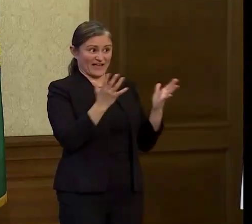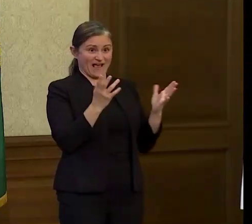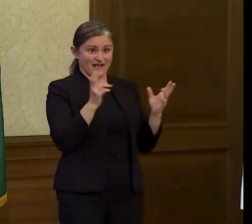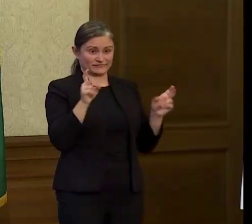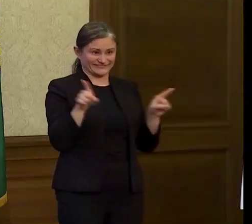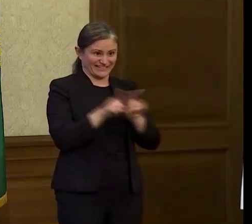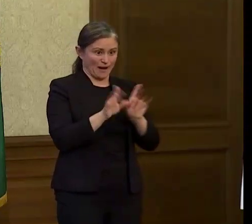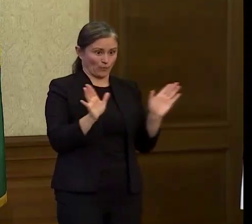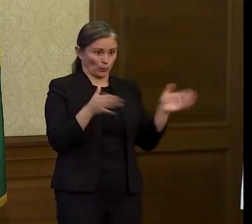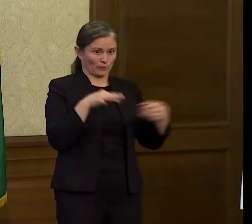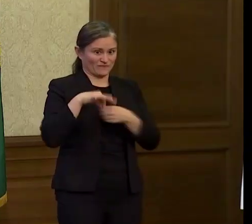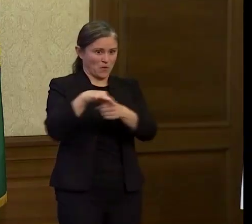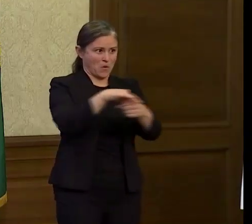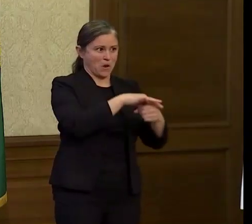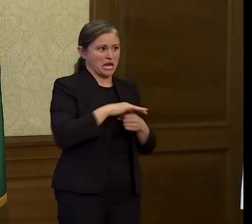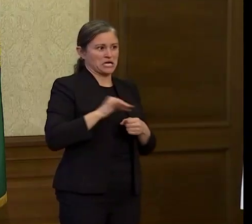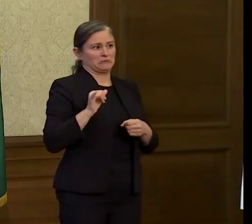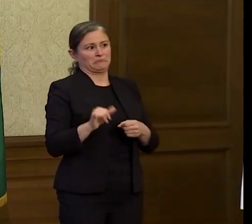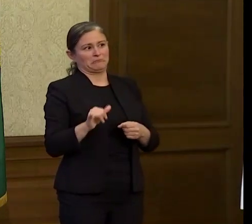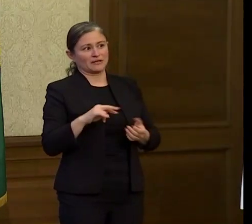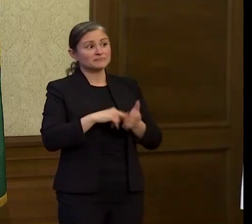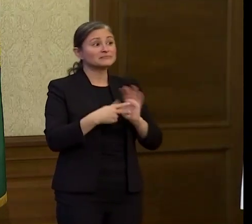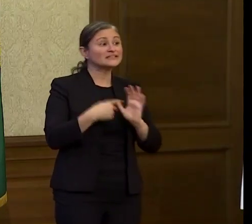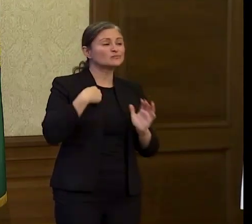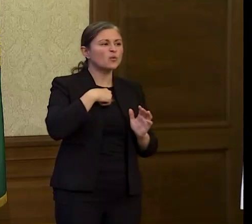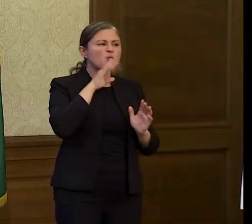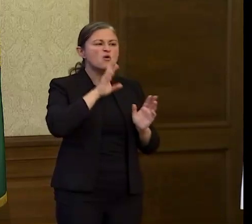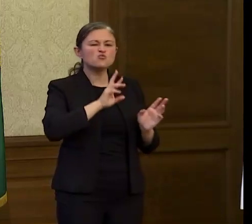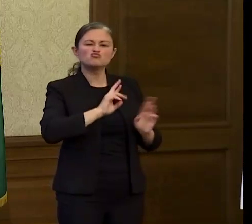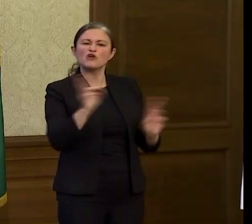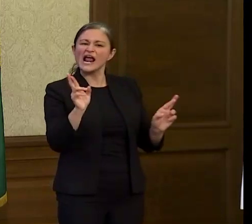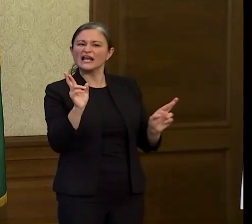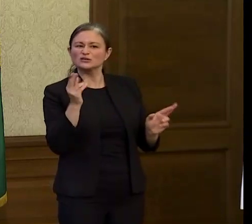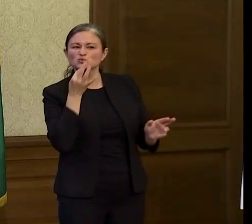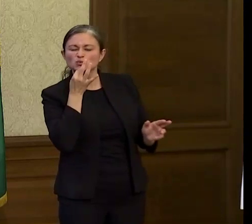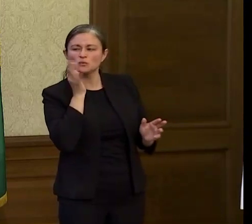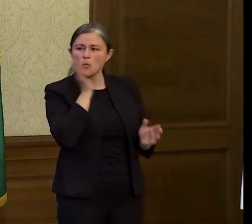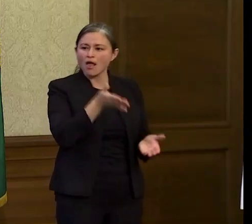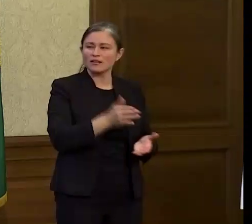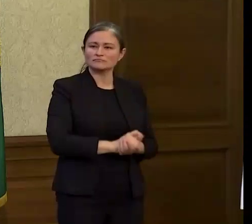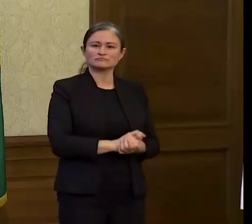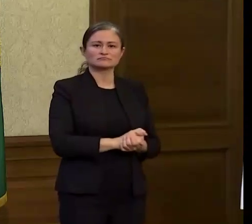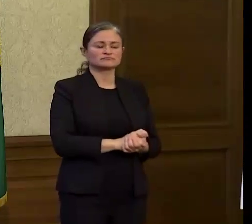ready if we need to be. Next is Drew with King